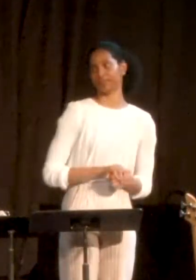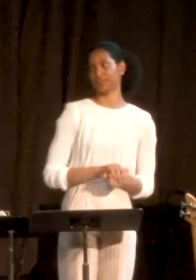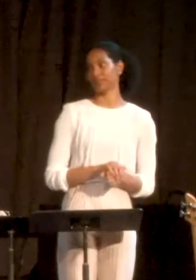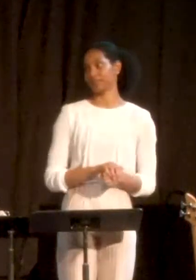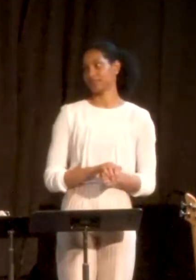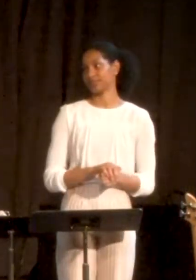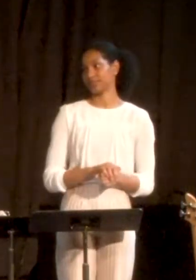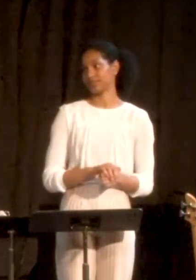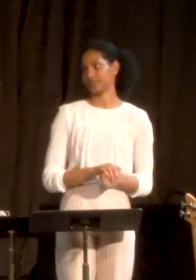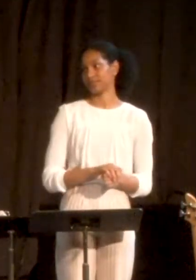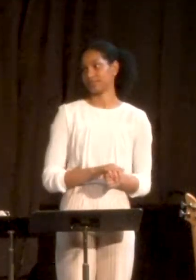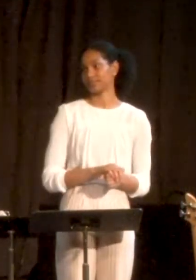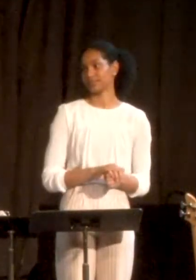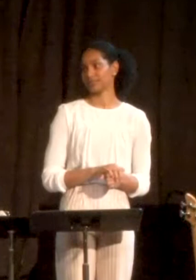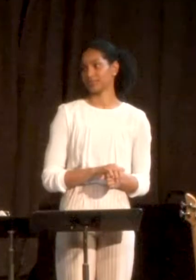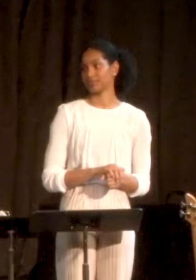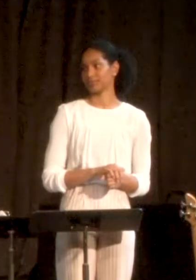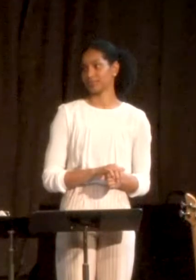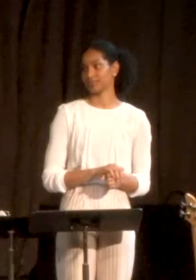They were from here.